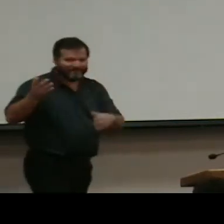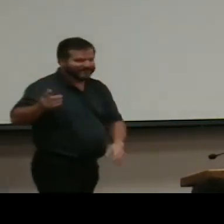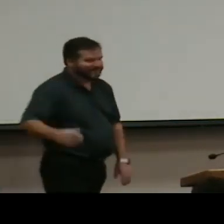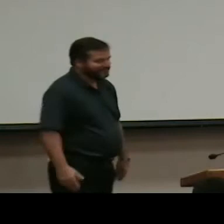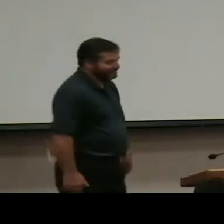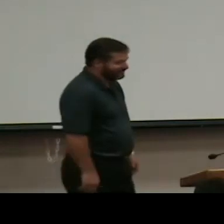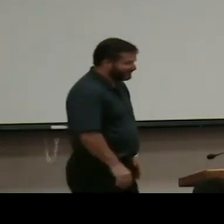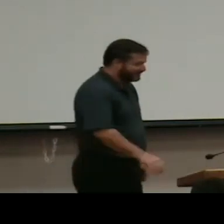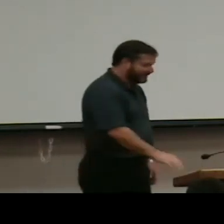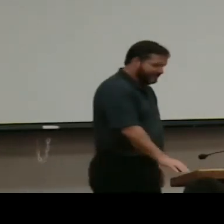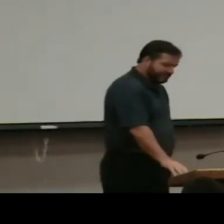right. Thank you for sharing.